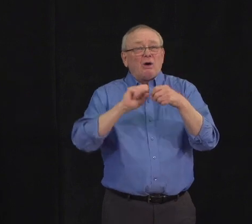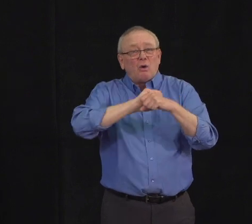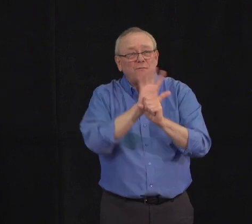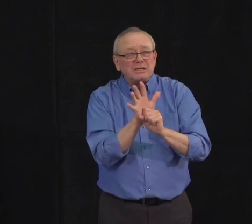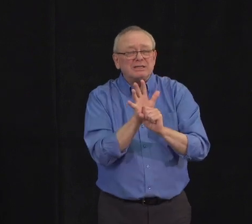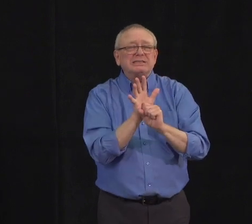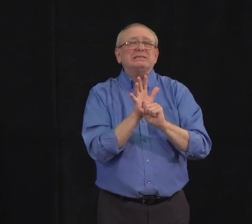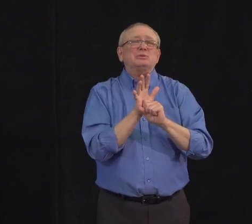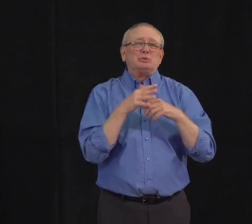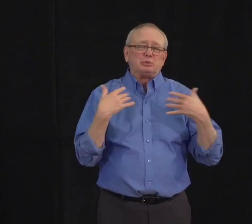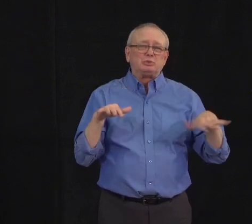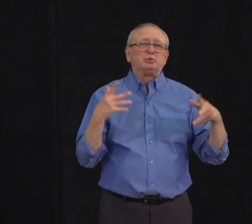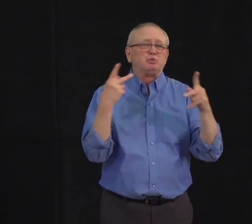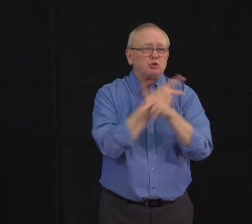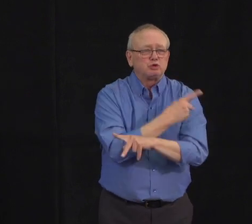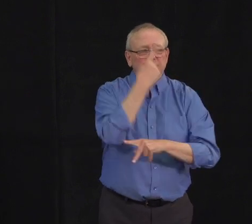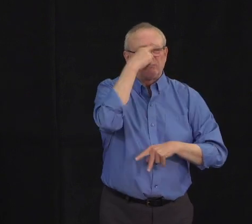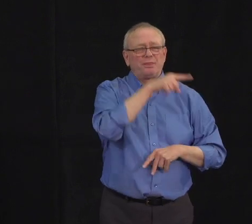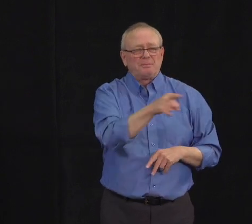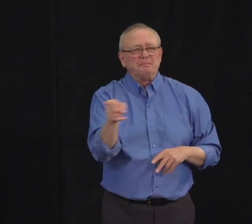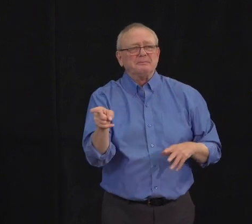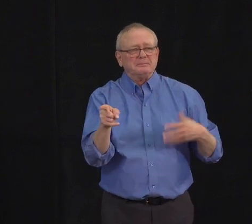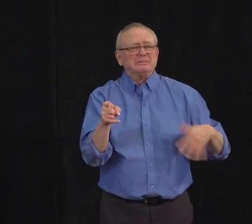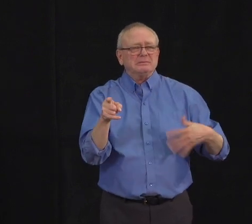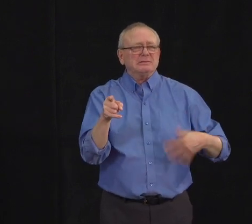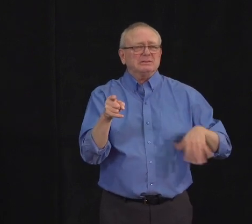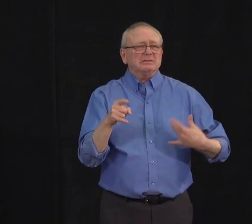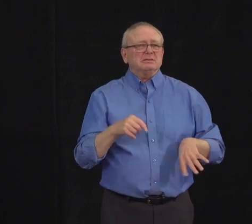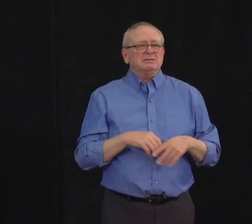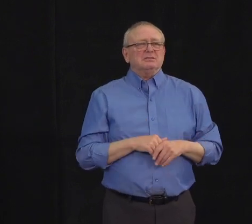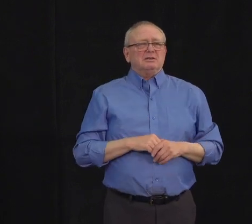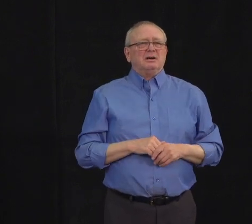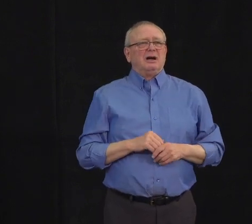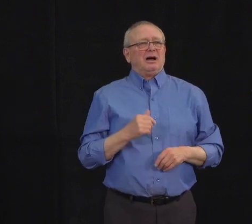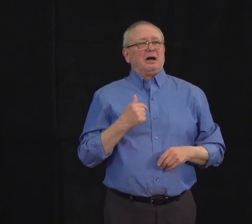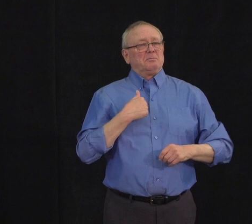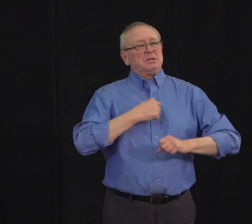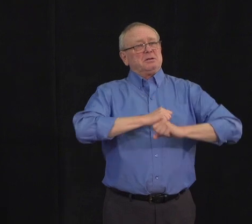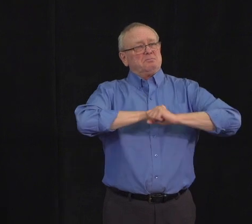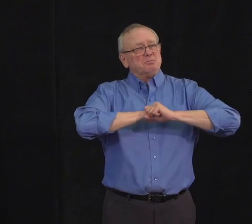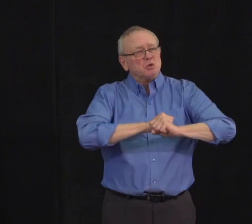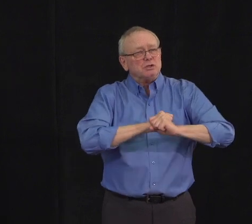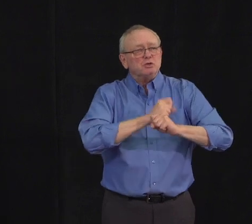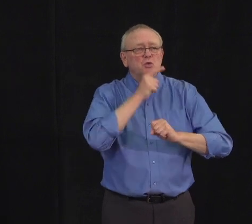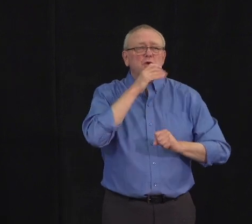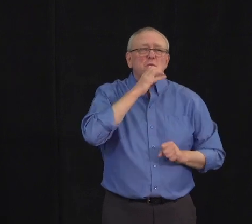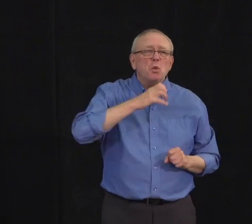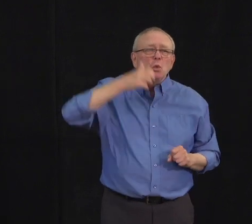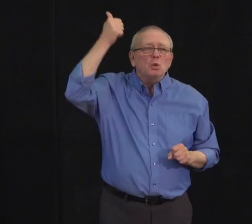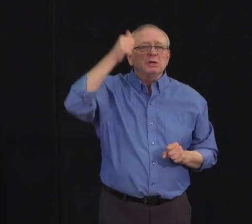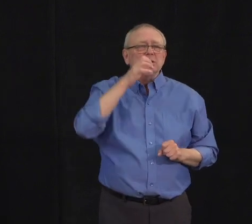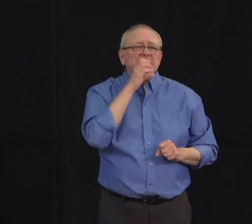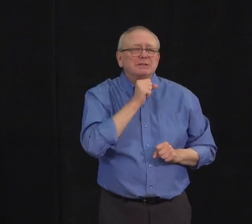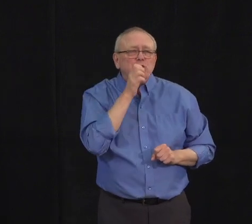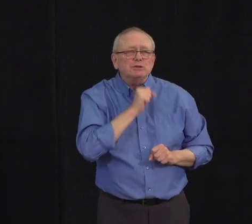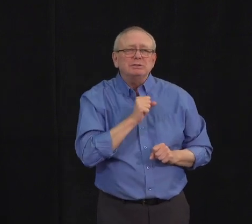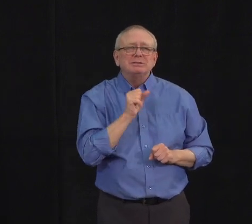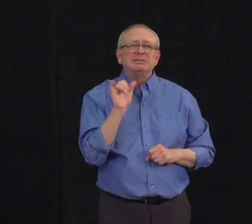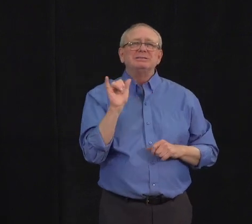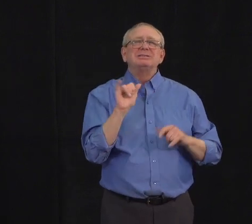for protecting those who are older. But we also know that many of the conditions associated with